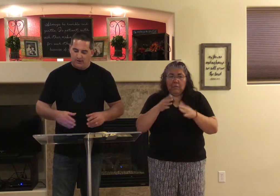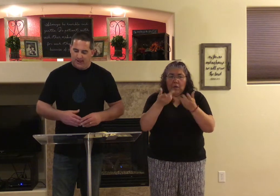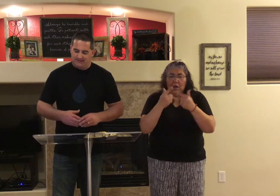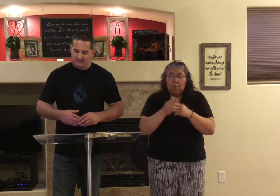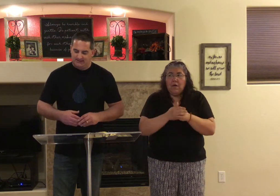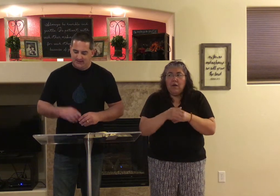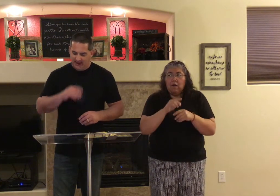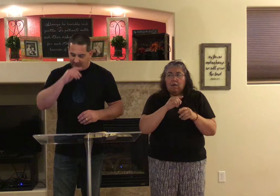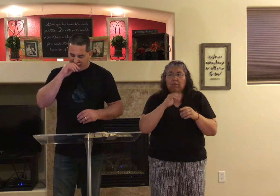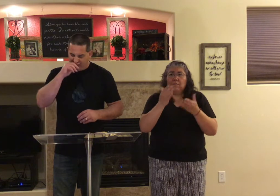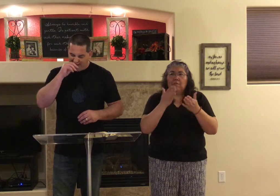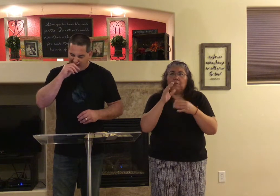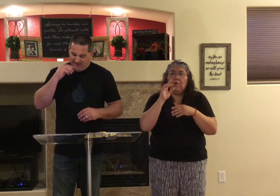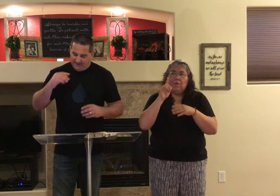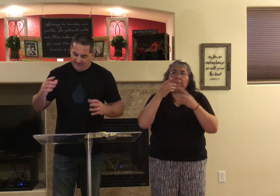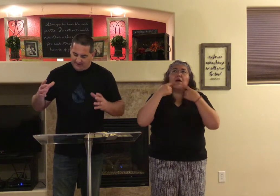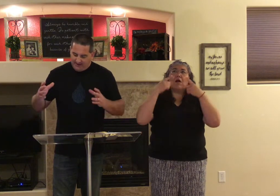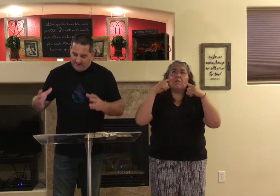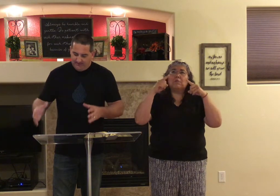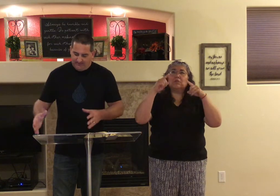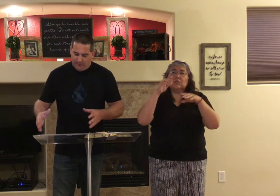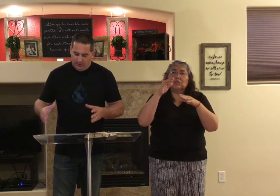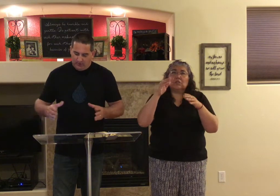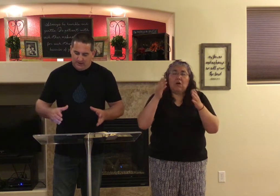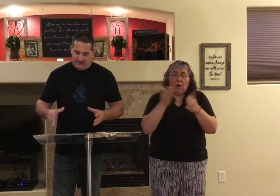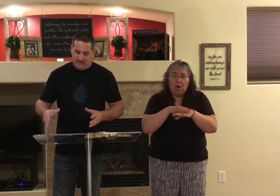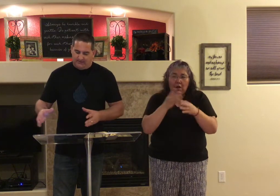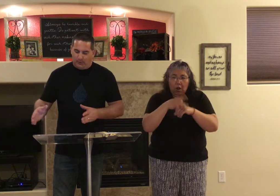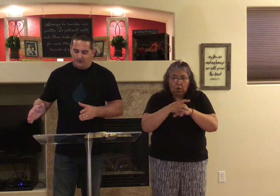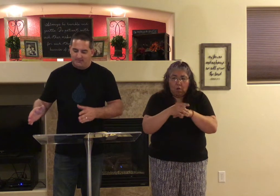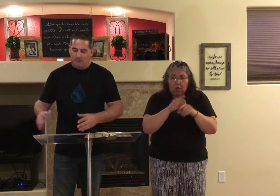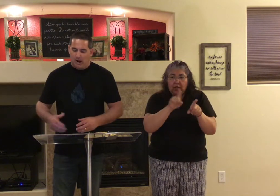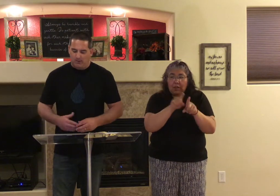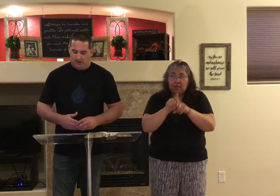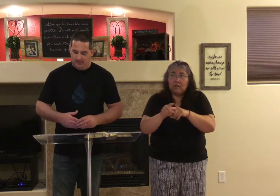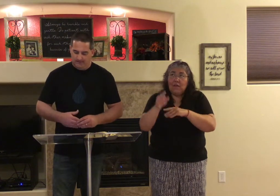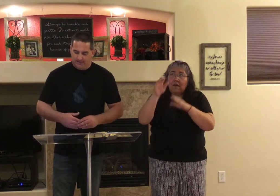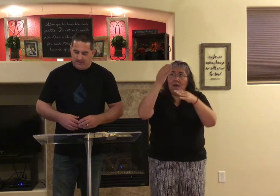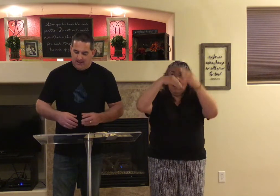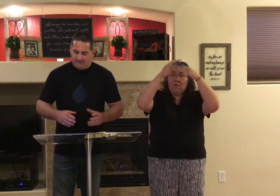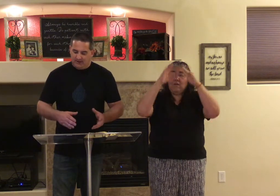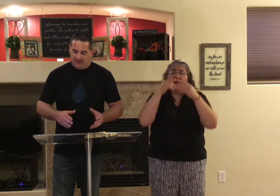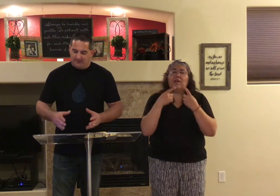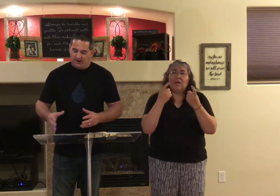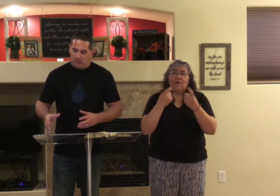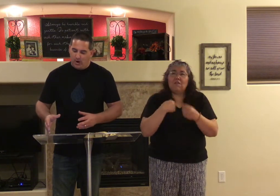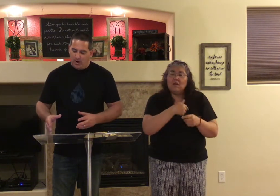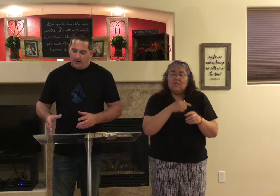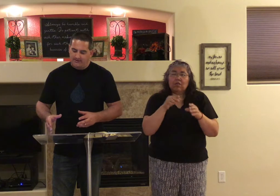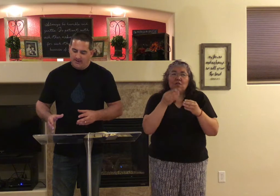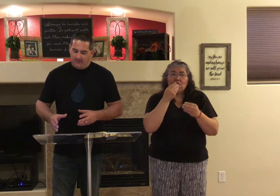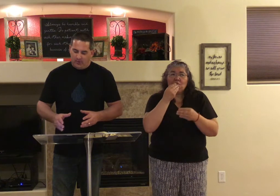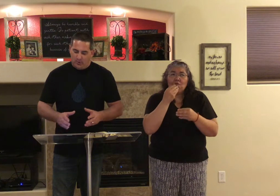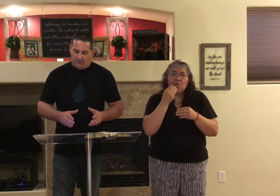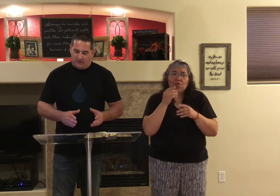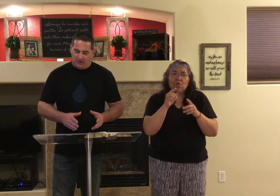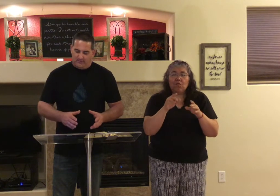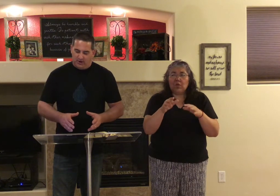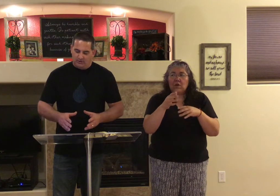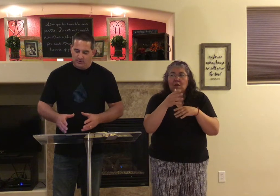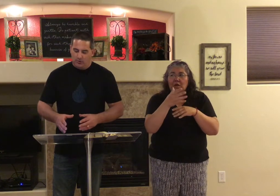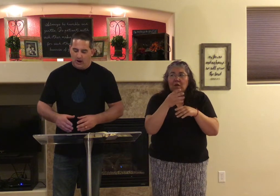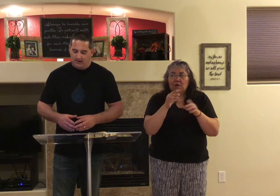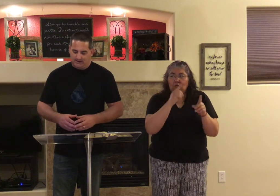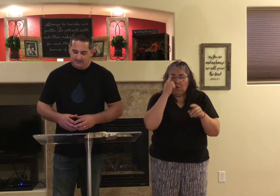on earth as it is in heaven. Give us the food we need for tomorrow. And forgive us our wrongs, for we